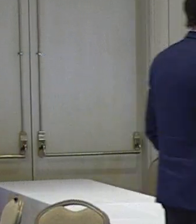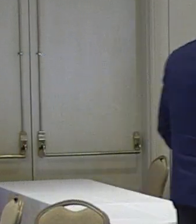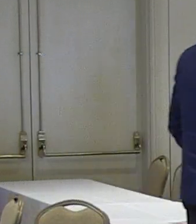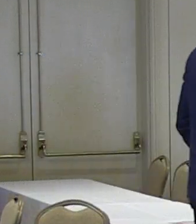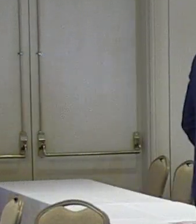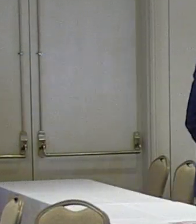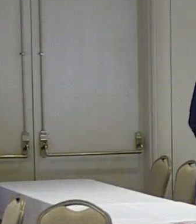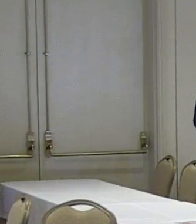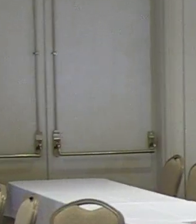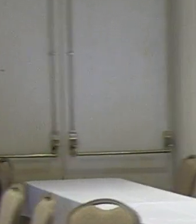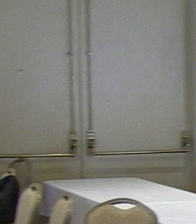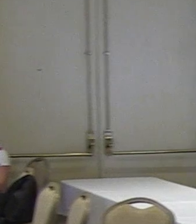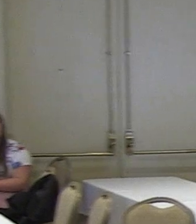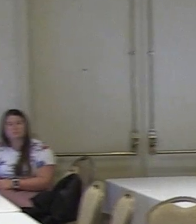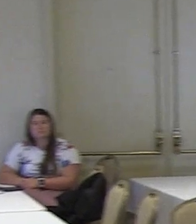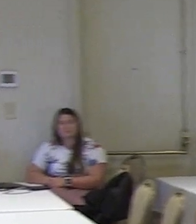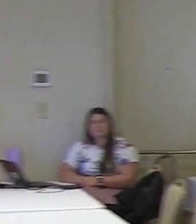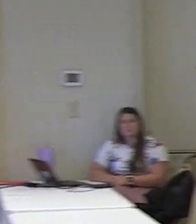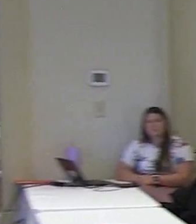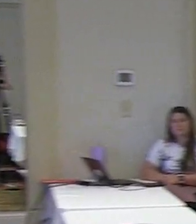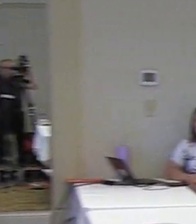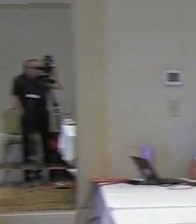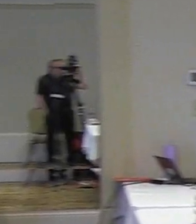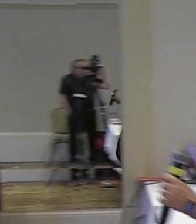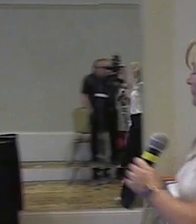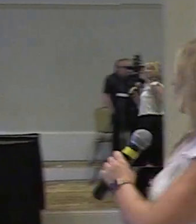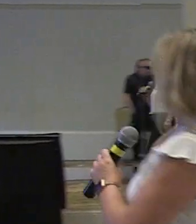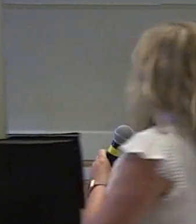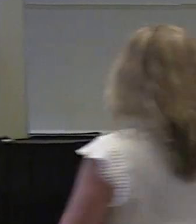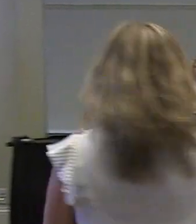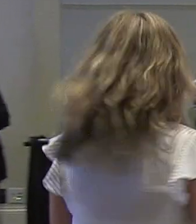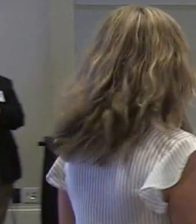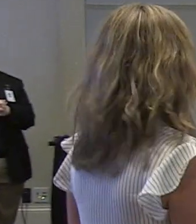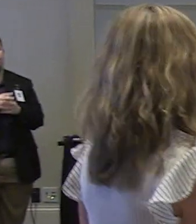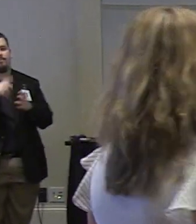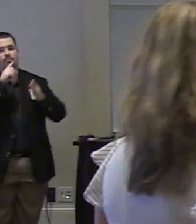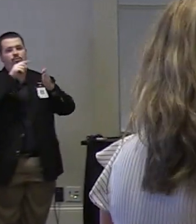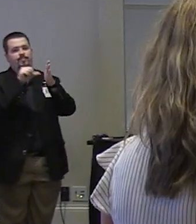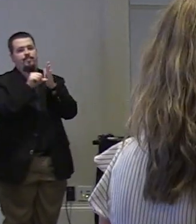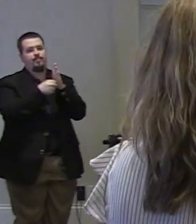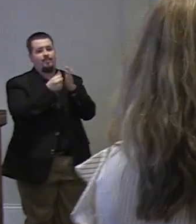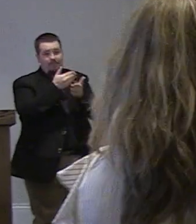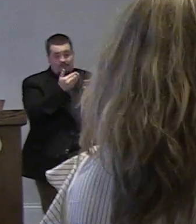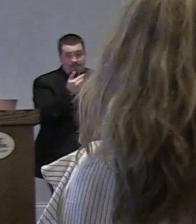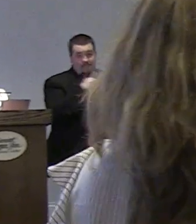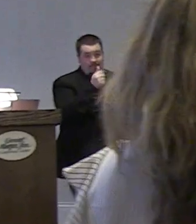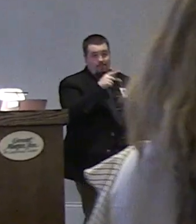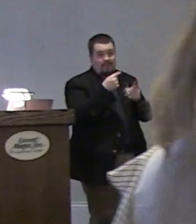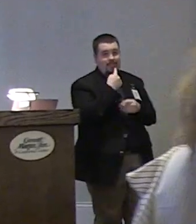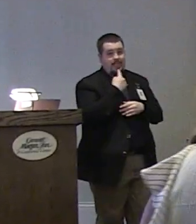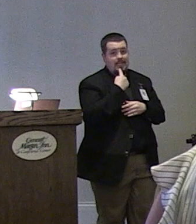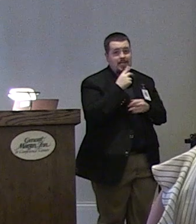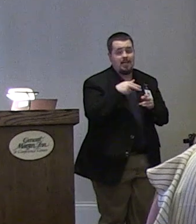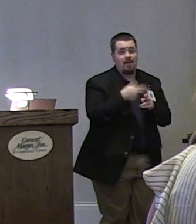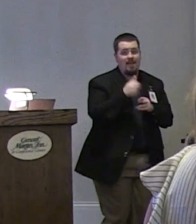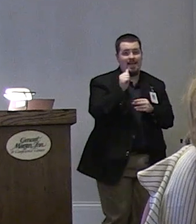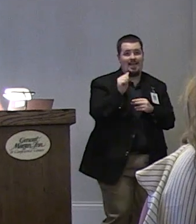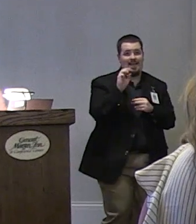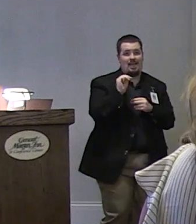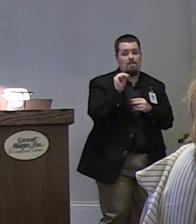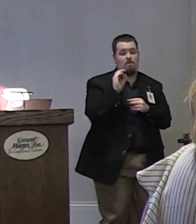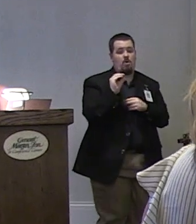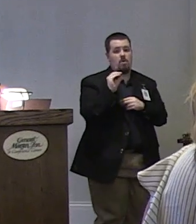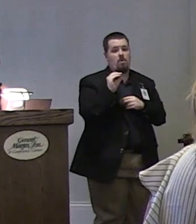good afternoon come on up get started when you're ready i would just like to reiterate the things that my colleagues have said about the amo